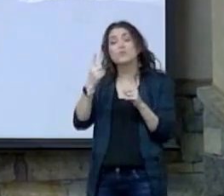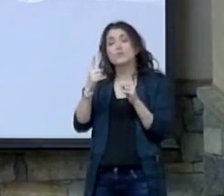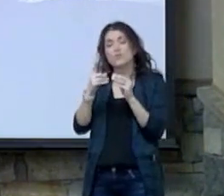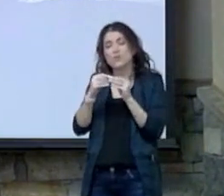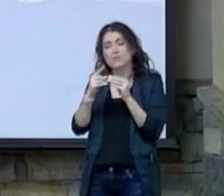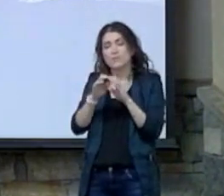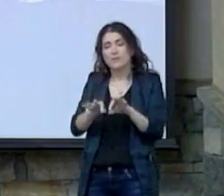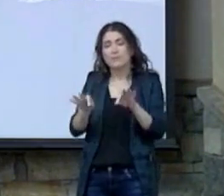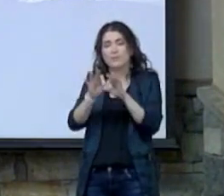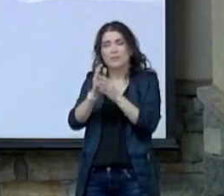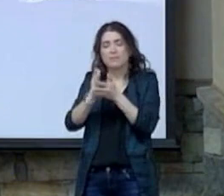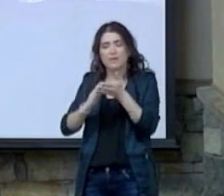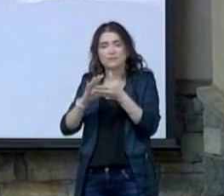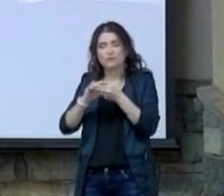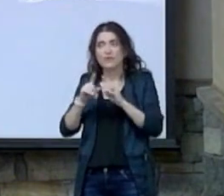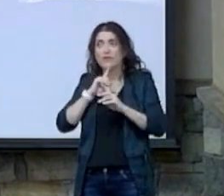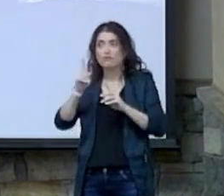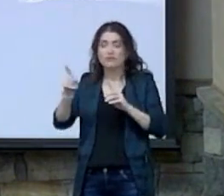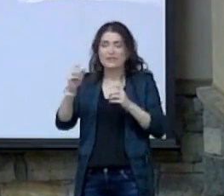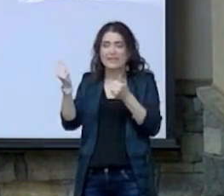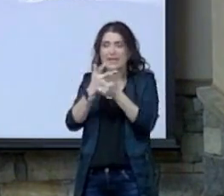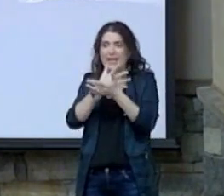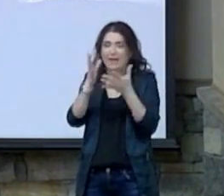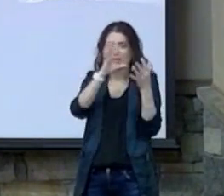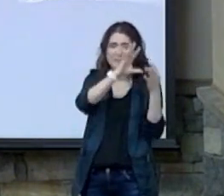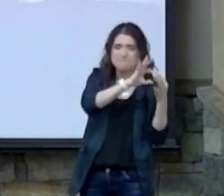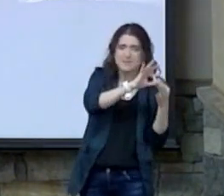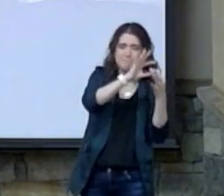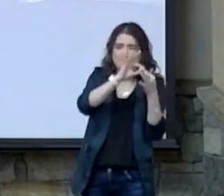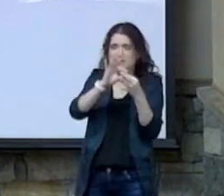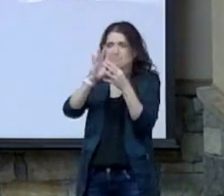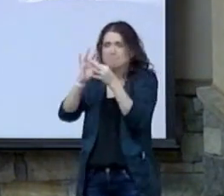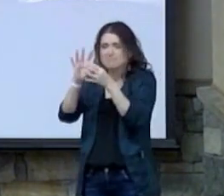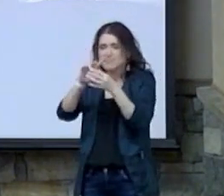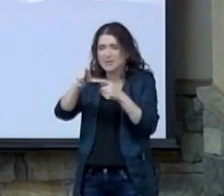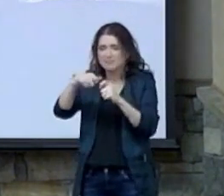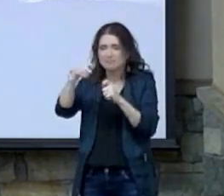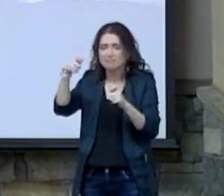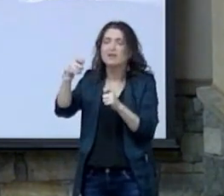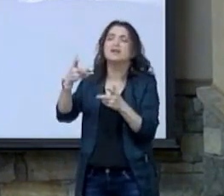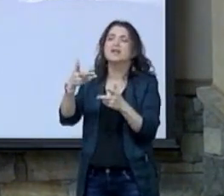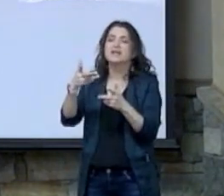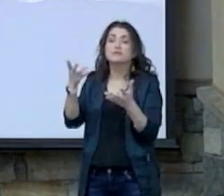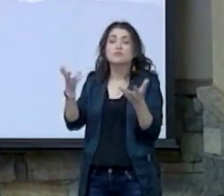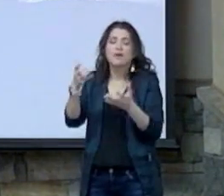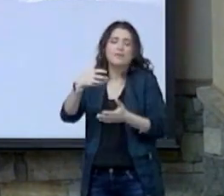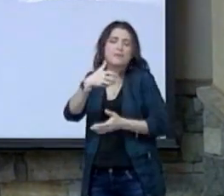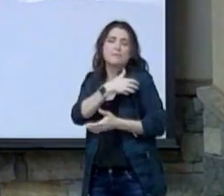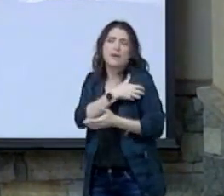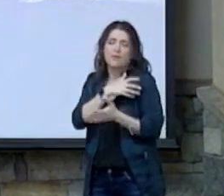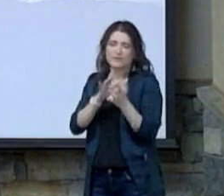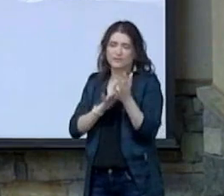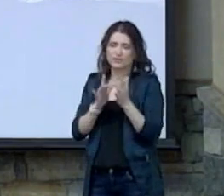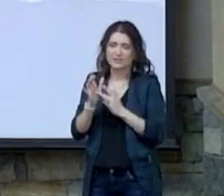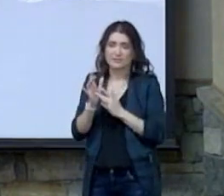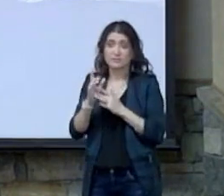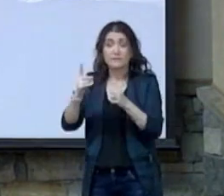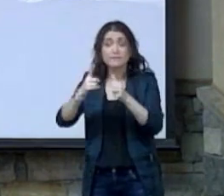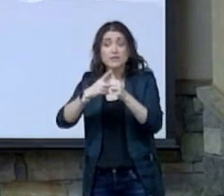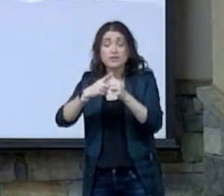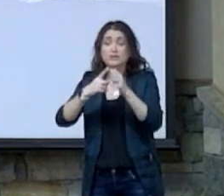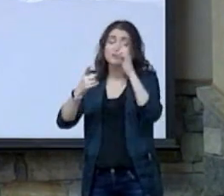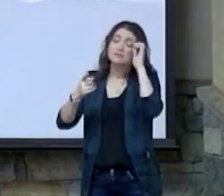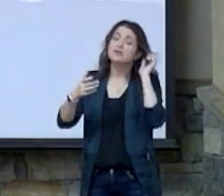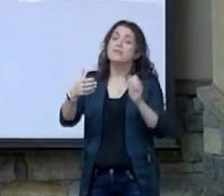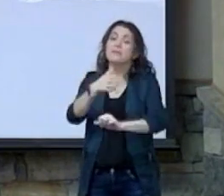part of this story that helps really tie all of this together, and it's this. It's the power of Jesus. I think first it's just the